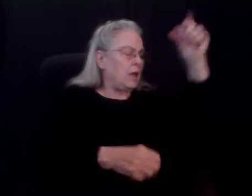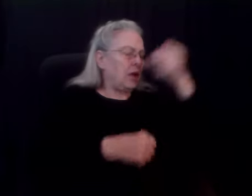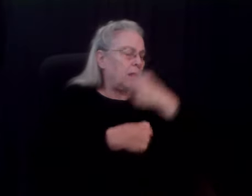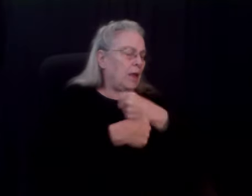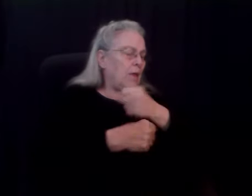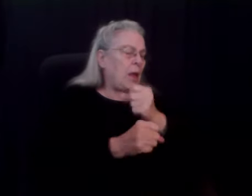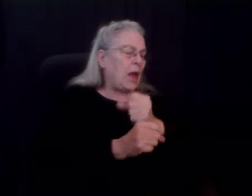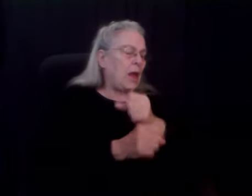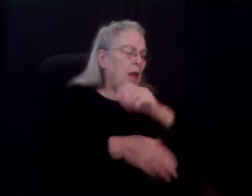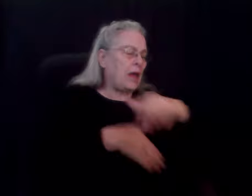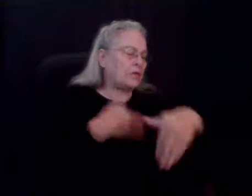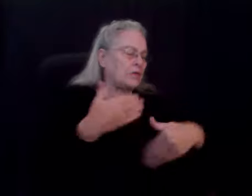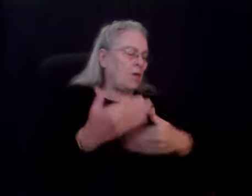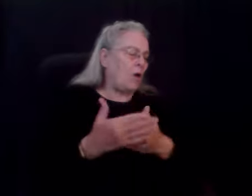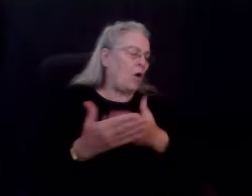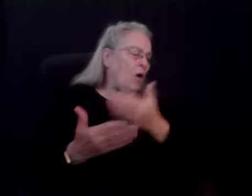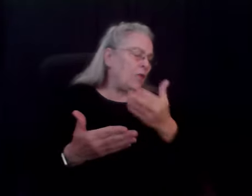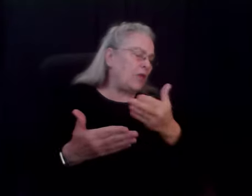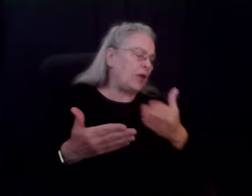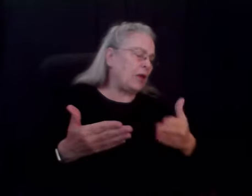He makes all things